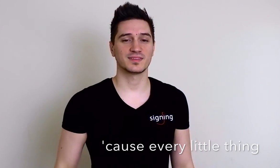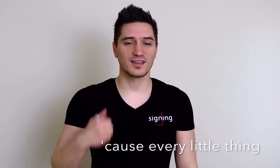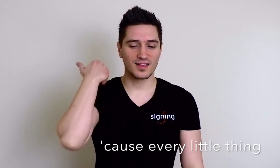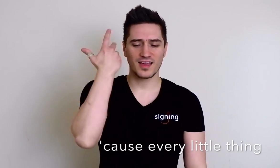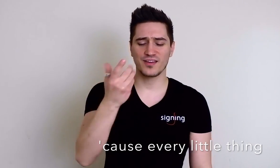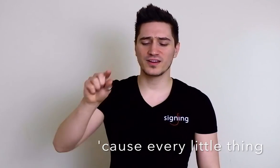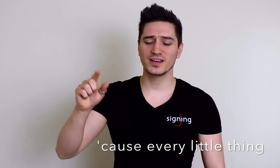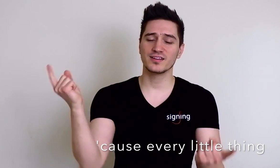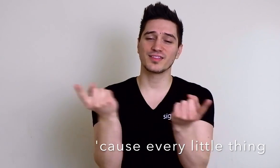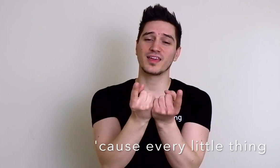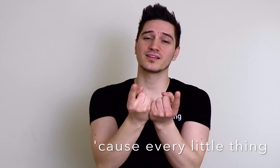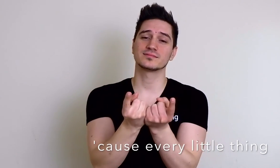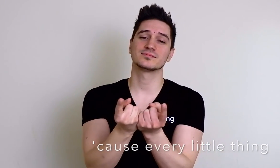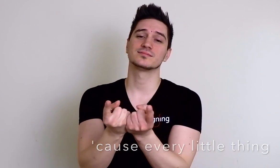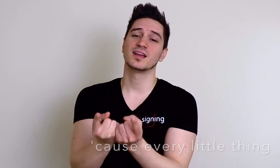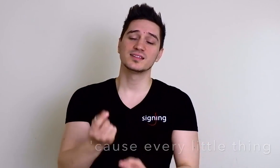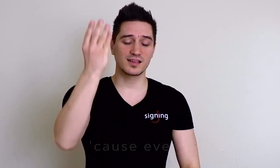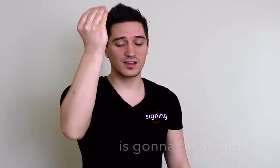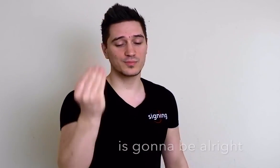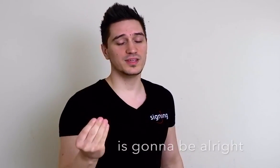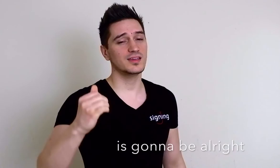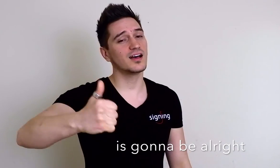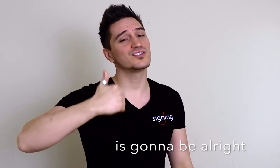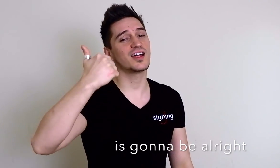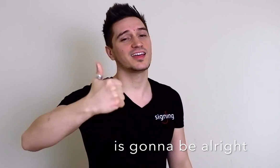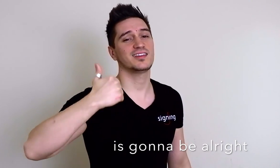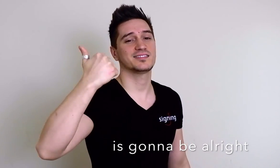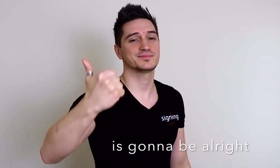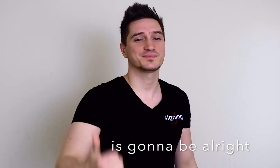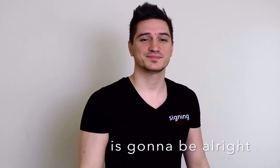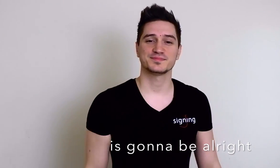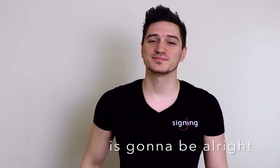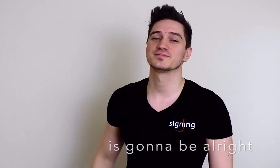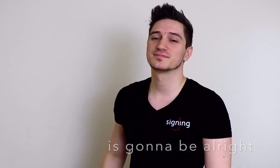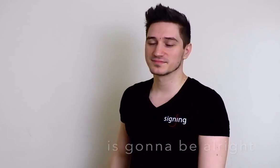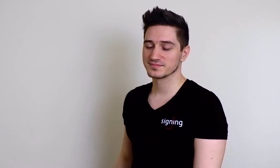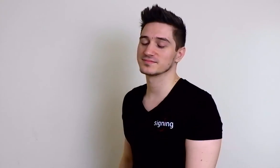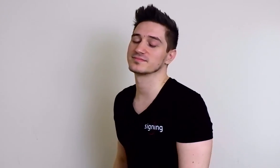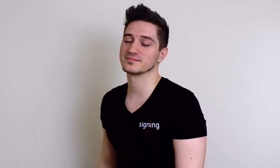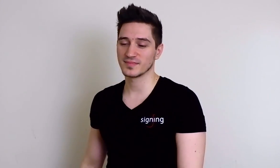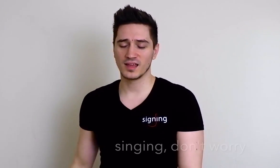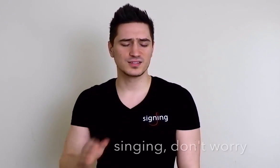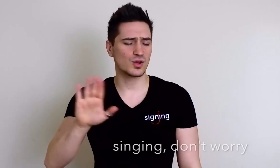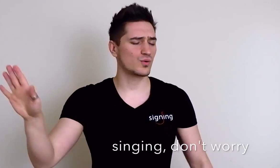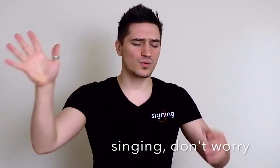Cause every little thing gonna be alright When you